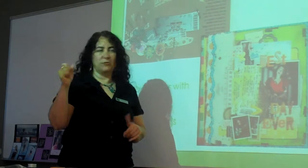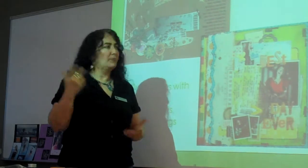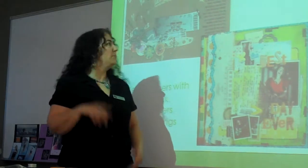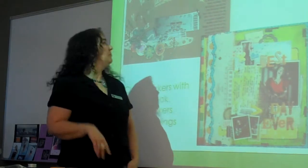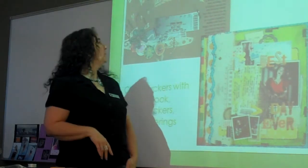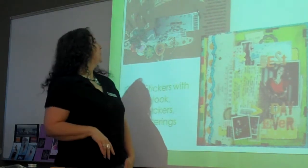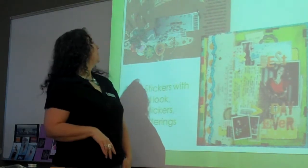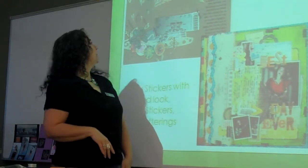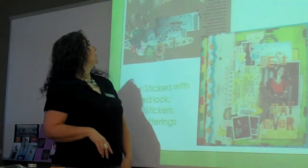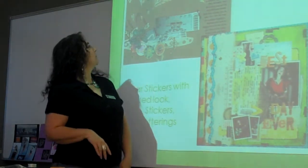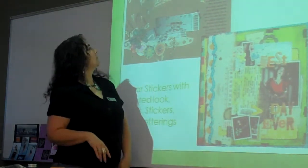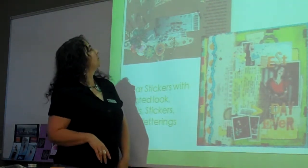to parties